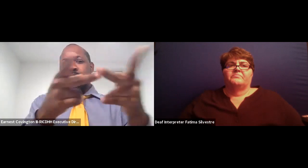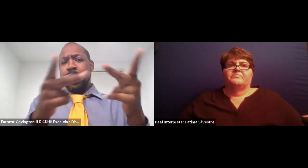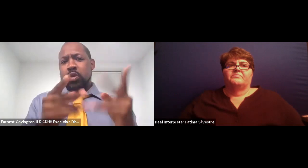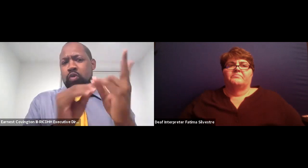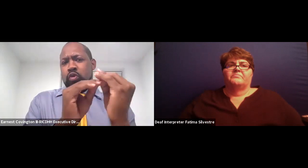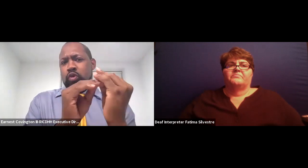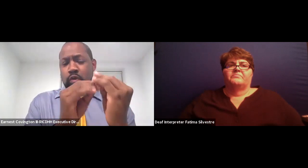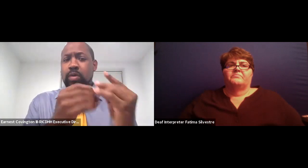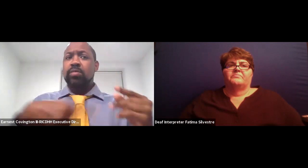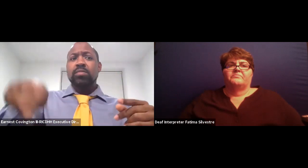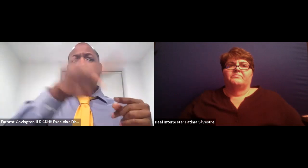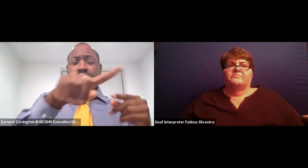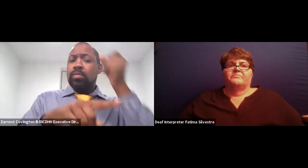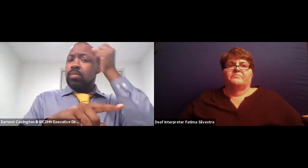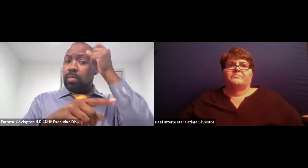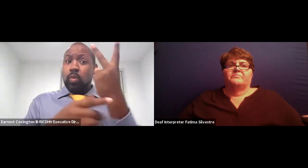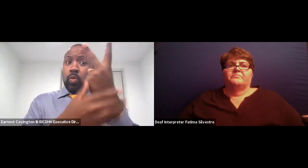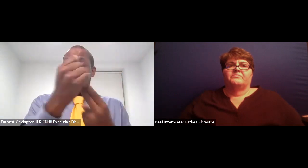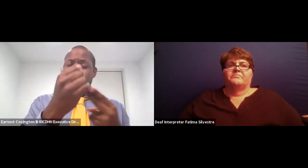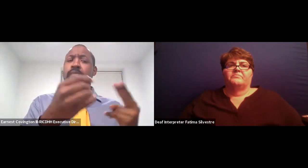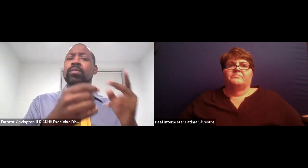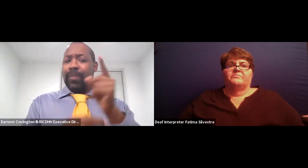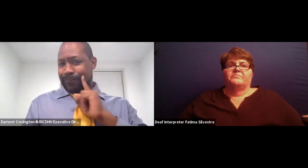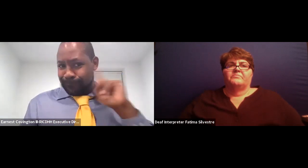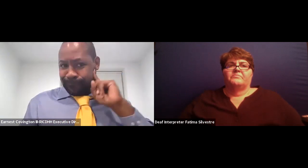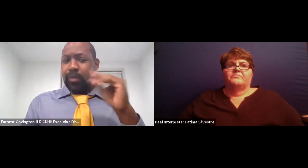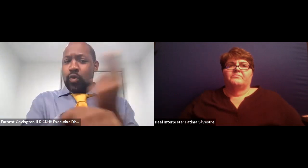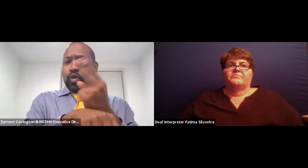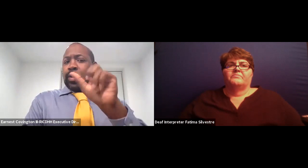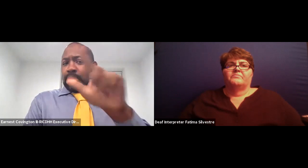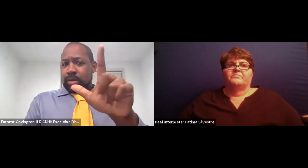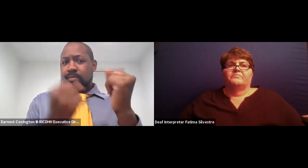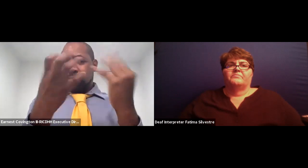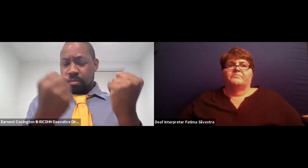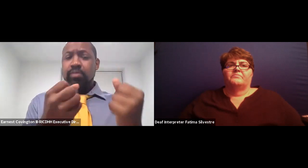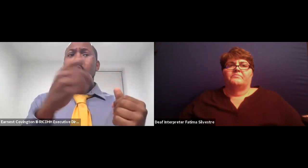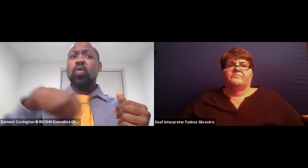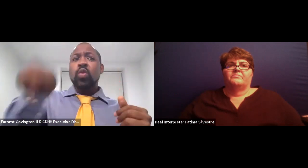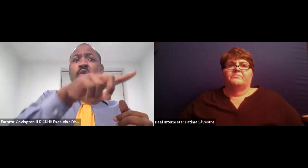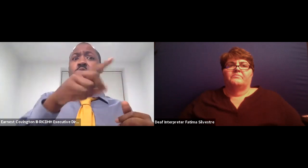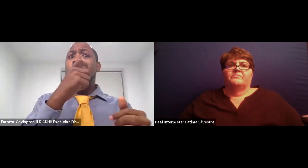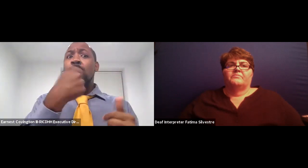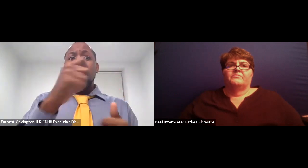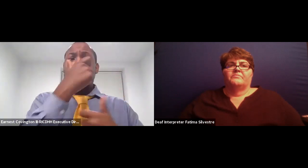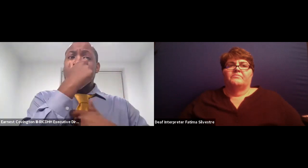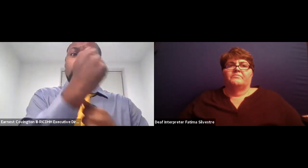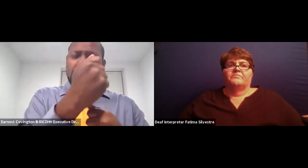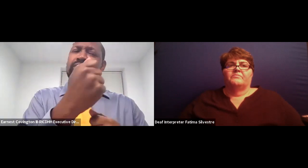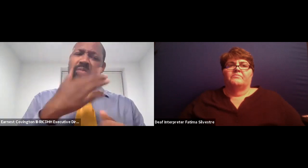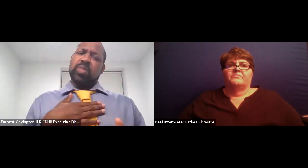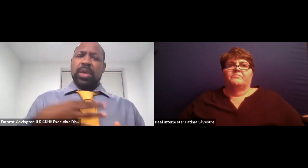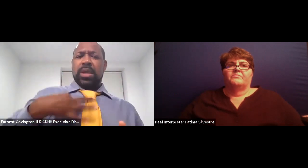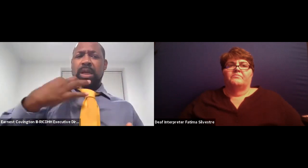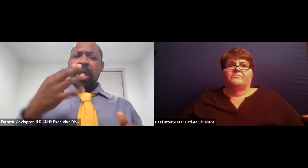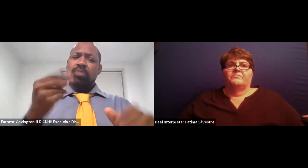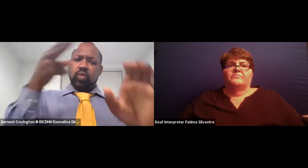We'll still be looking for 2 more positions to be filled. Because both of those are, as I said earlier, we have